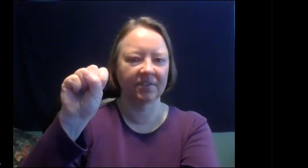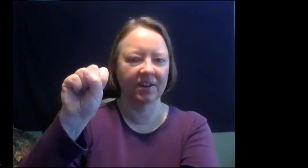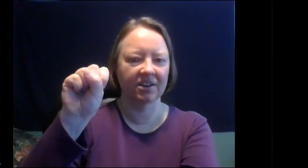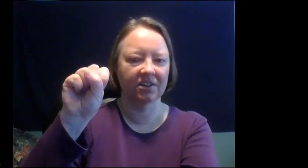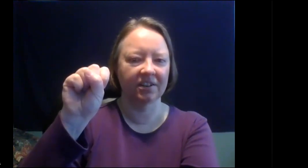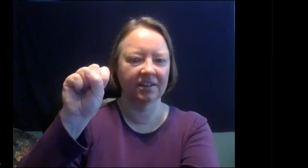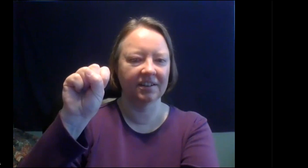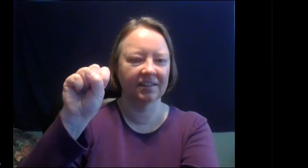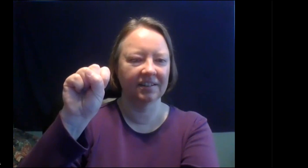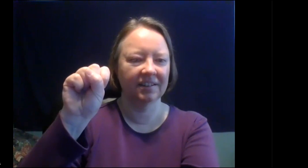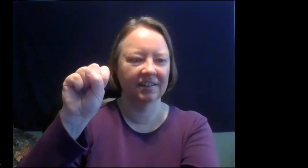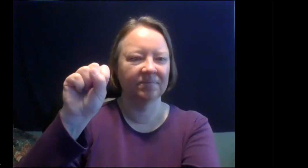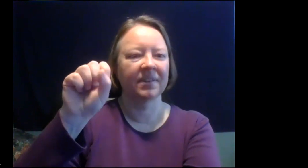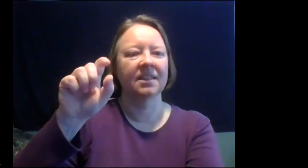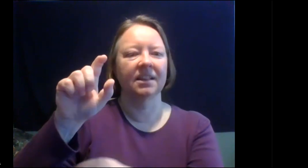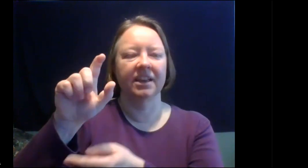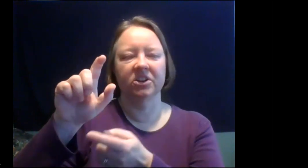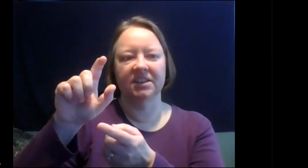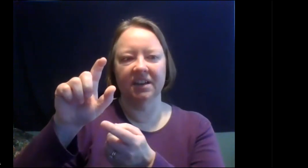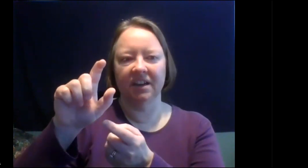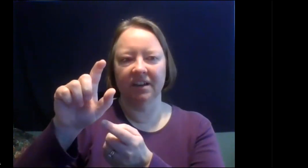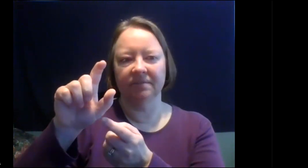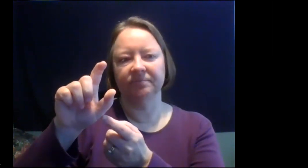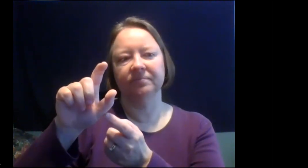All right, good. The letter T